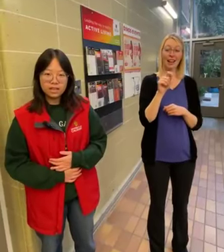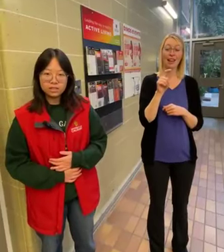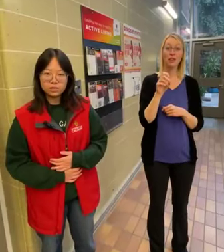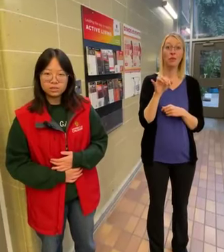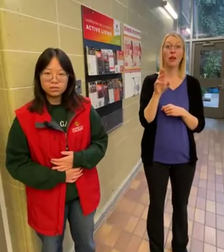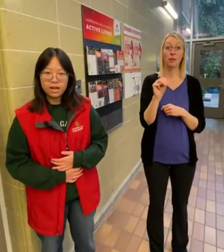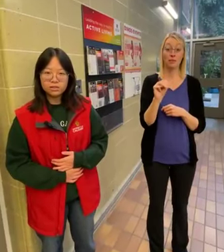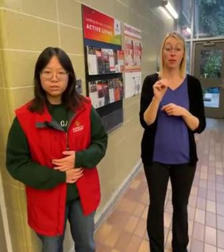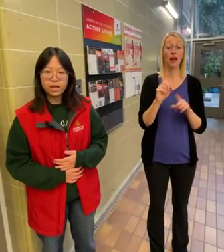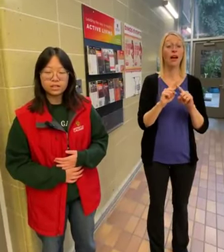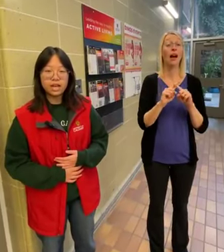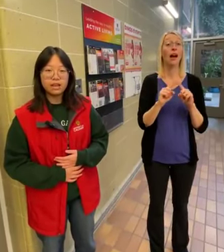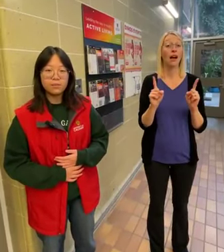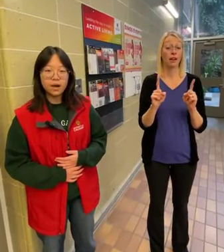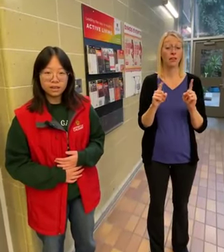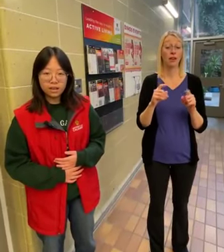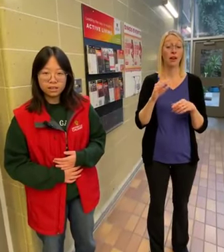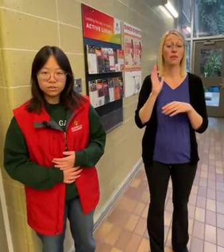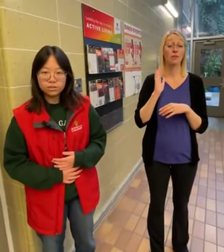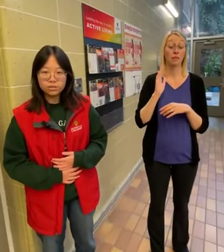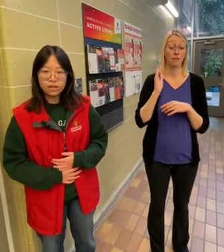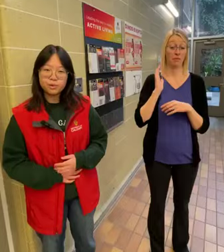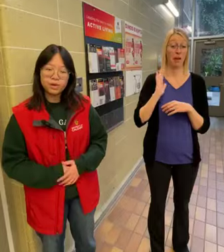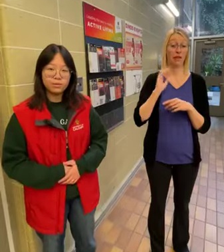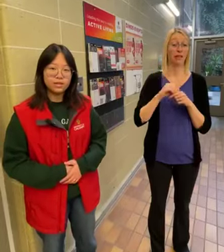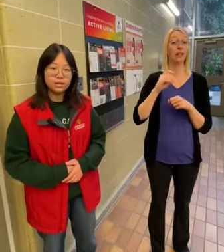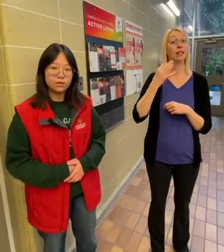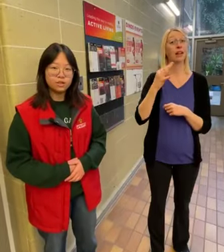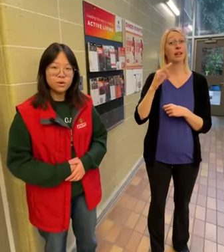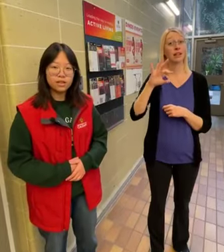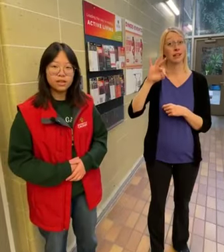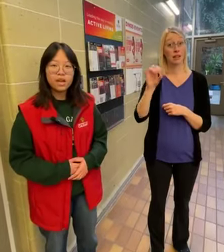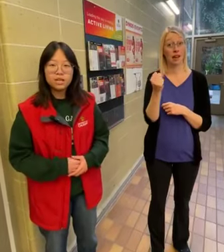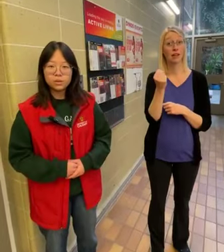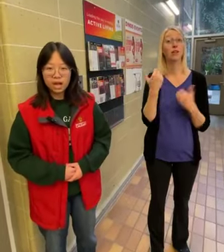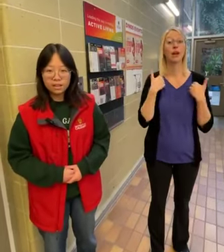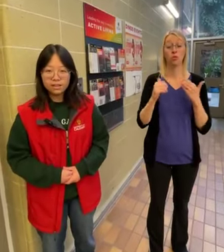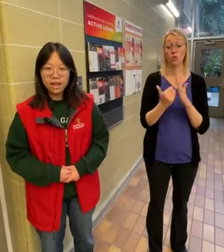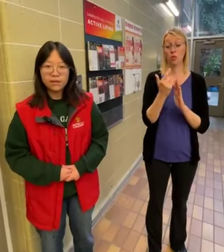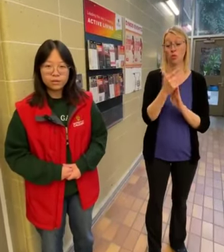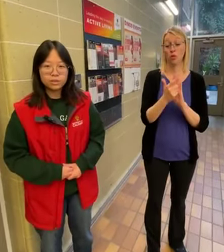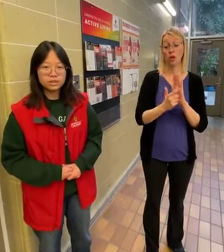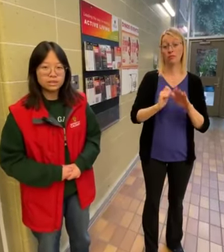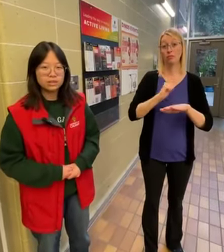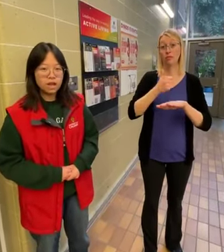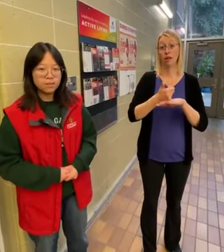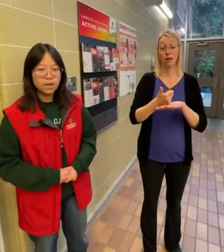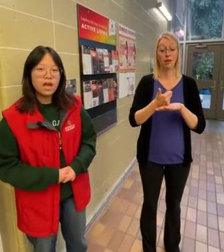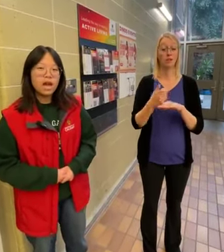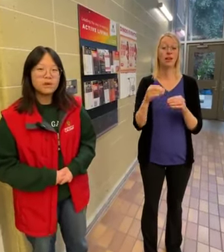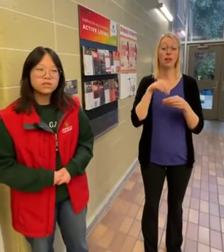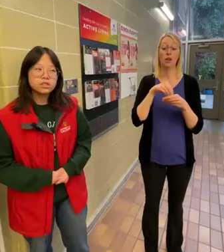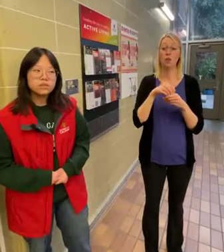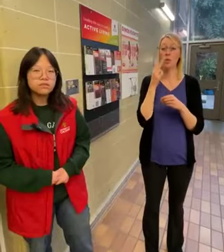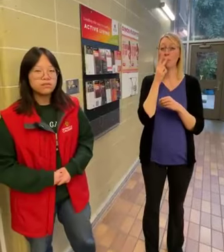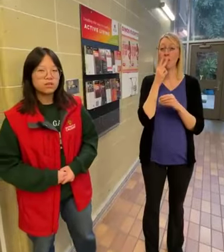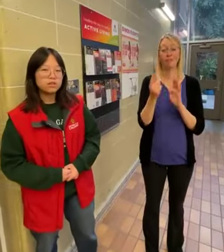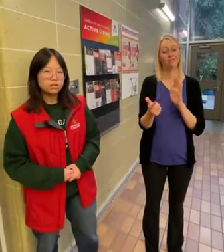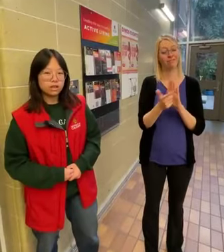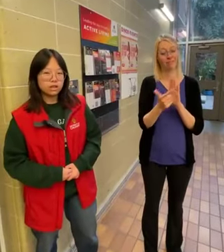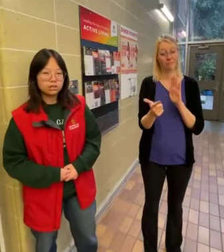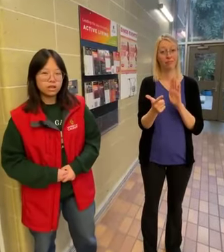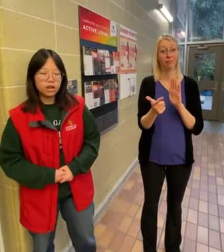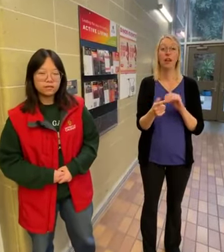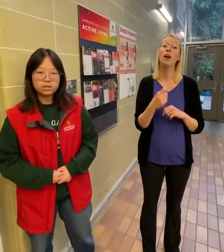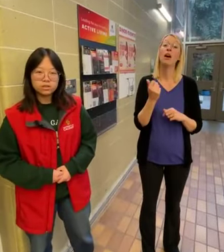the time the 90s rolled around, we actually had a bylaw introduced that prohibited indoor smoking. So kindly, everyone did stop. However, something